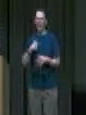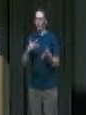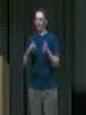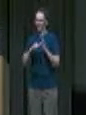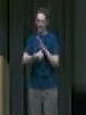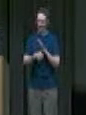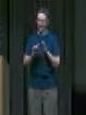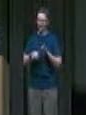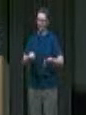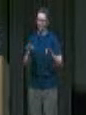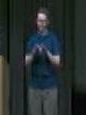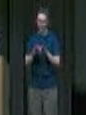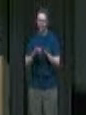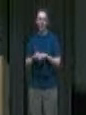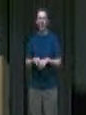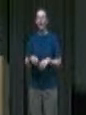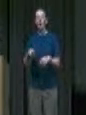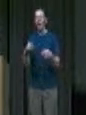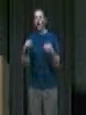because it's important. So the